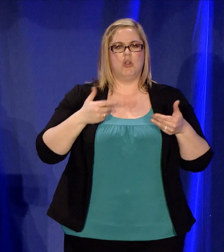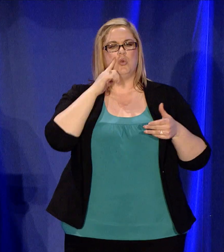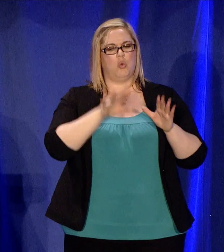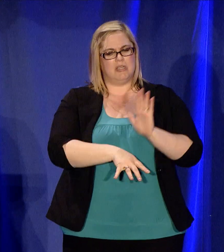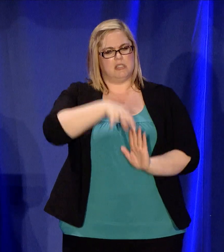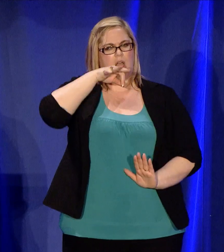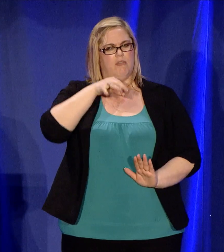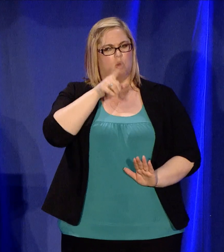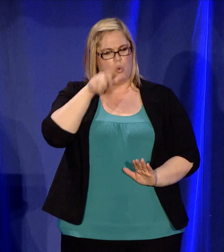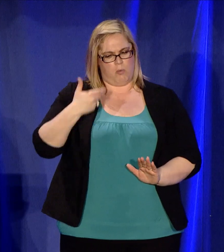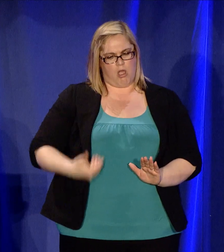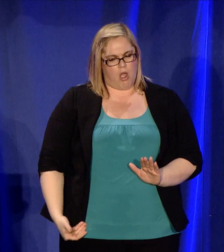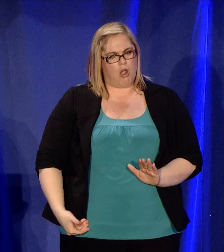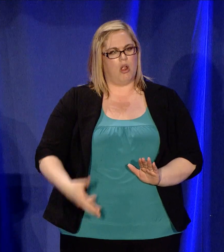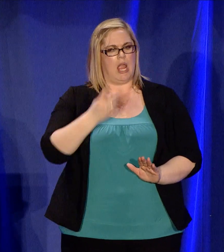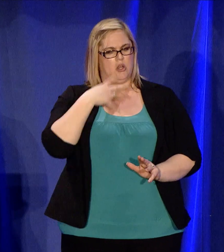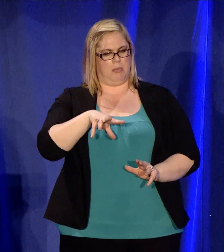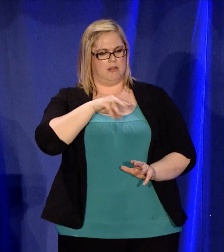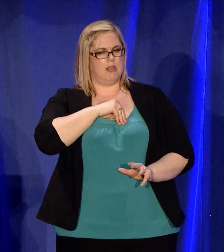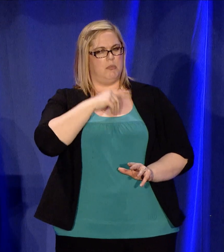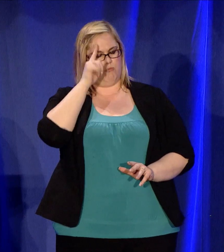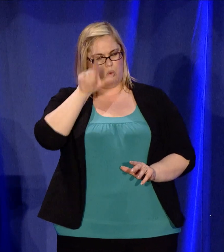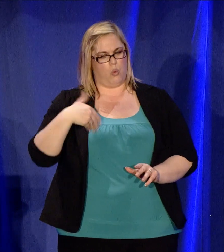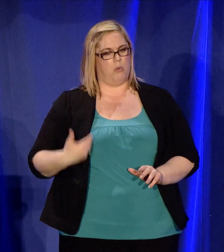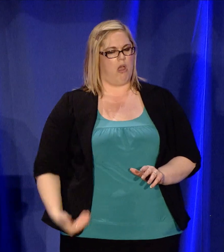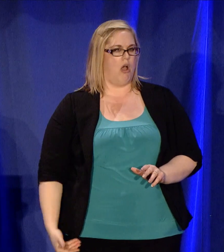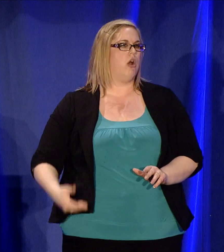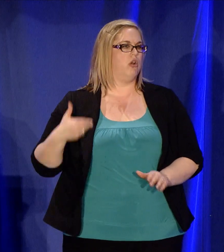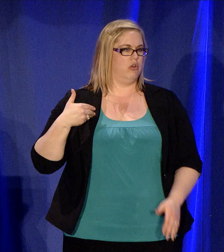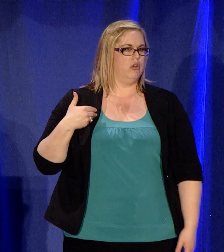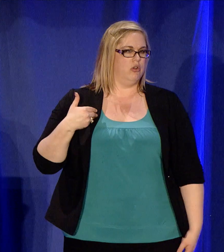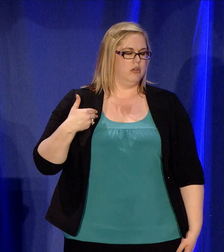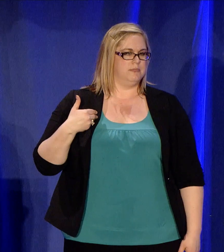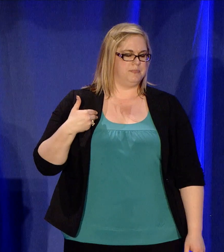discover who we are, and to be accepted for who we are.